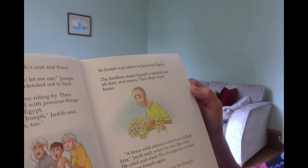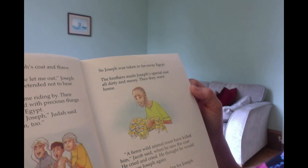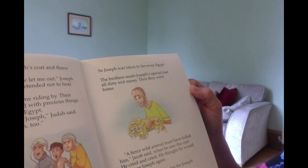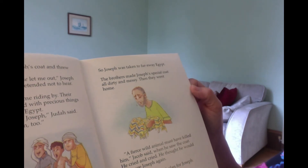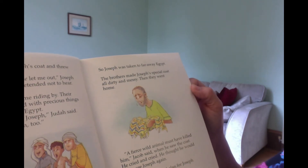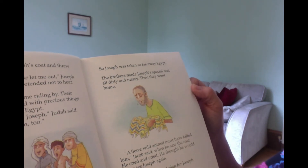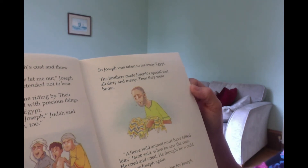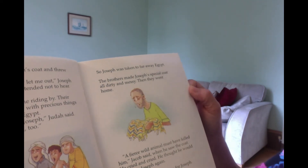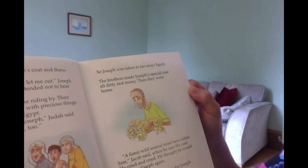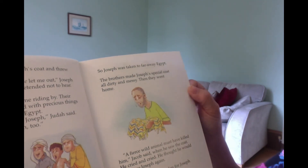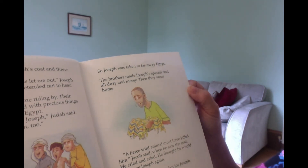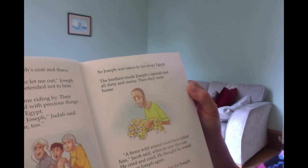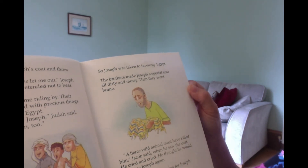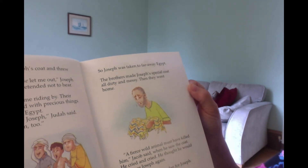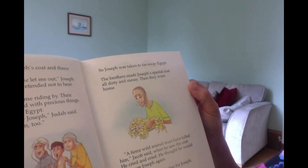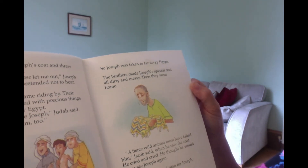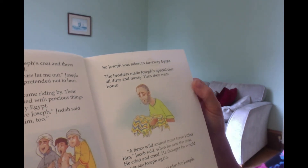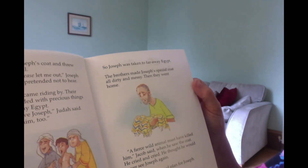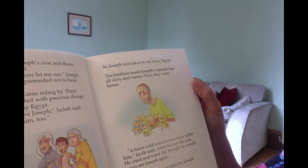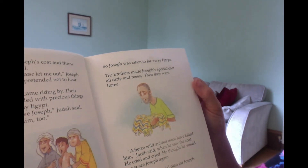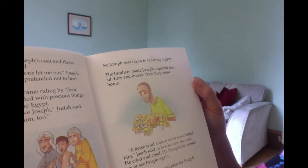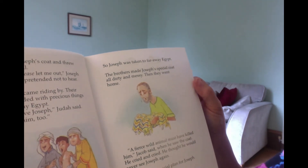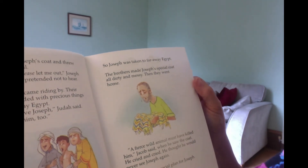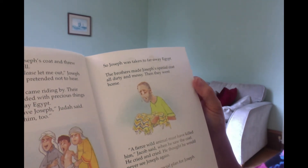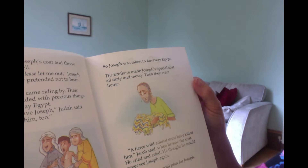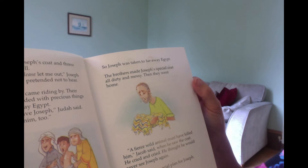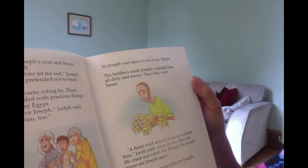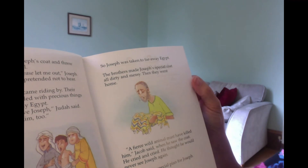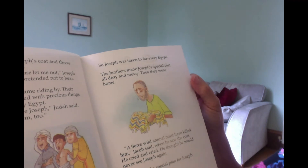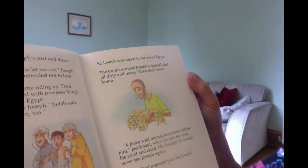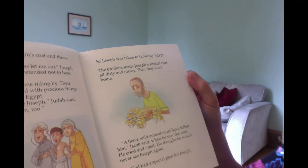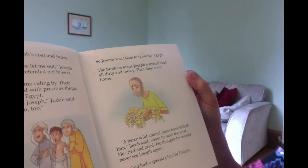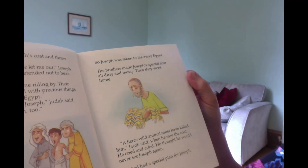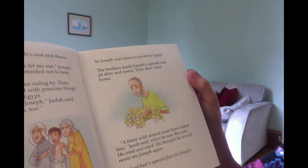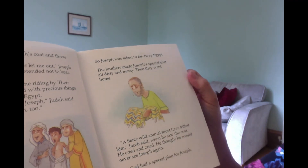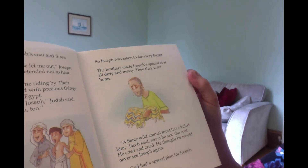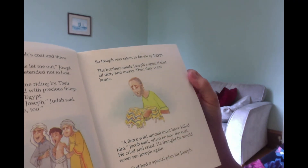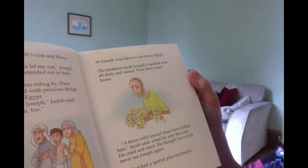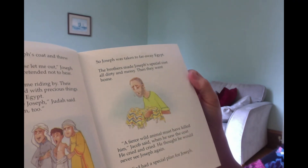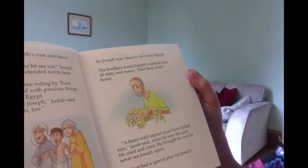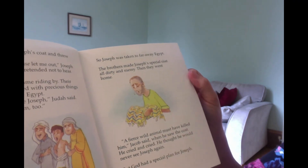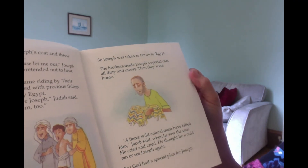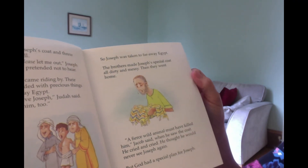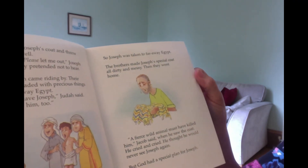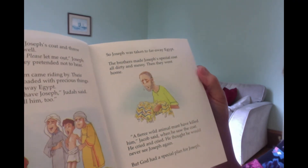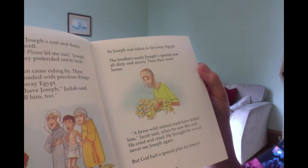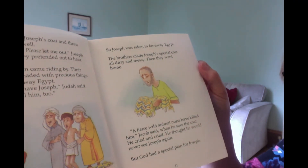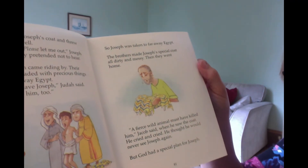cried. He thought he would never see Joseph again. But God had a special